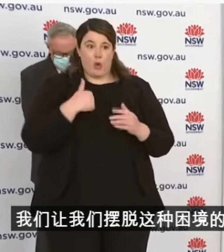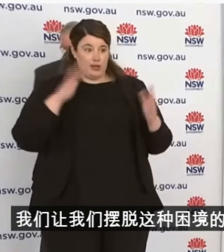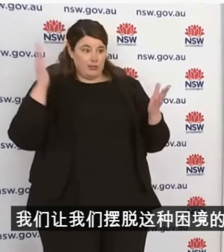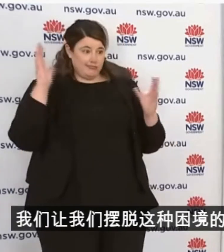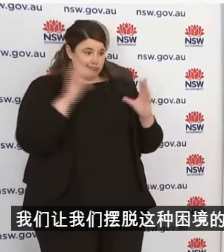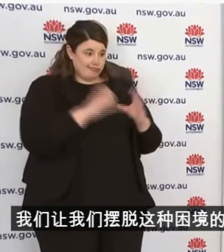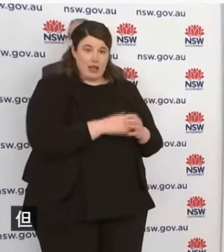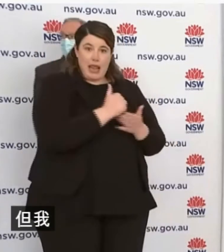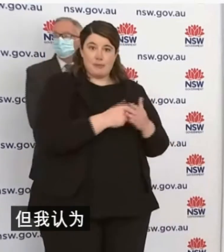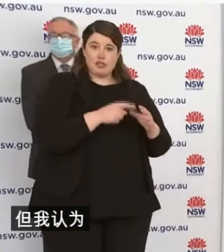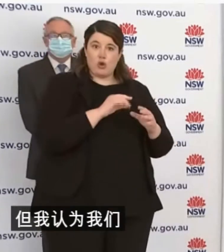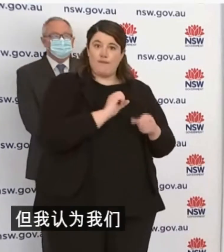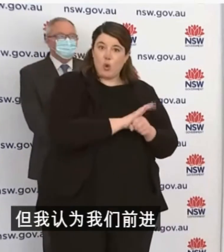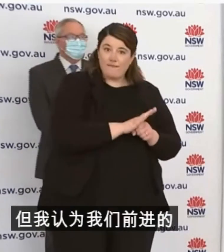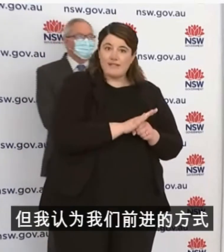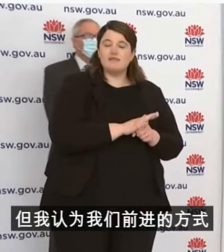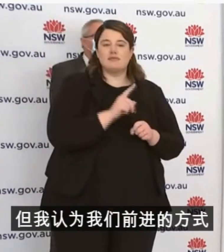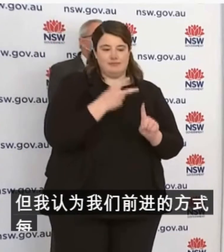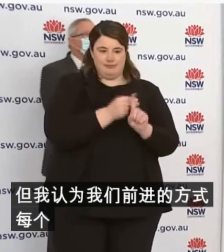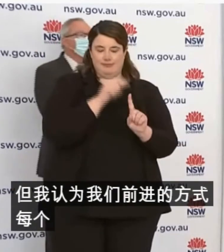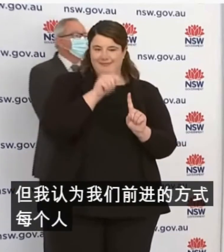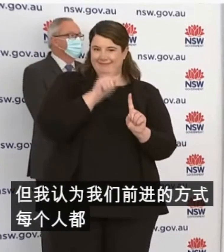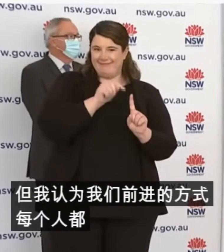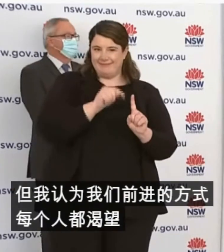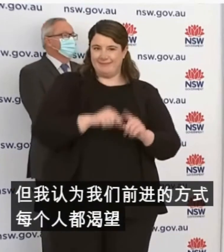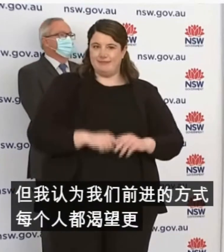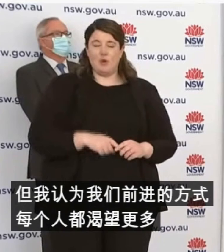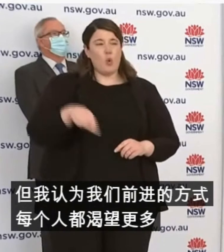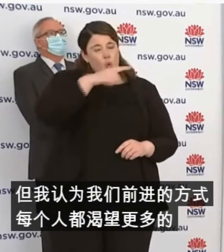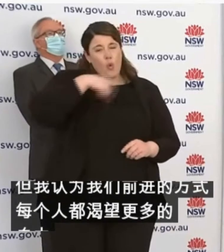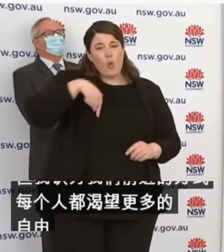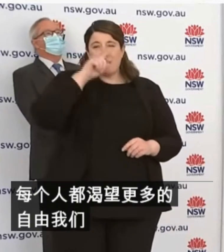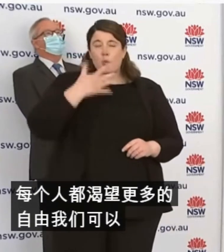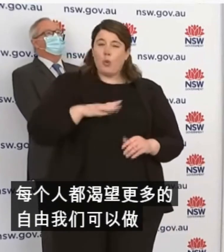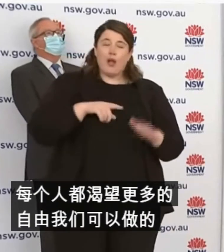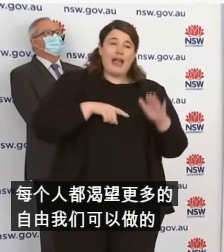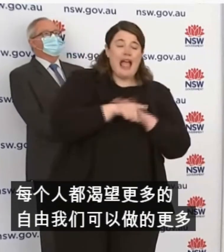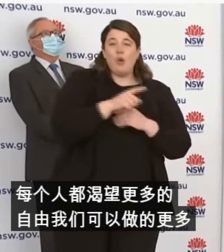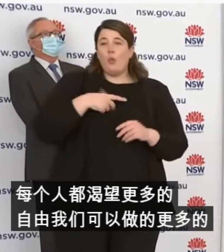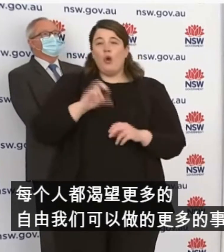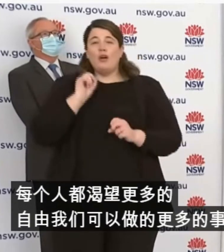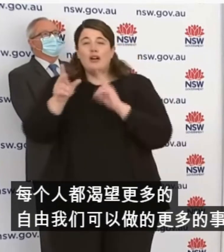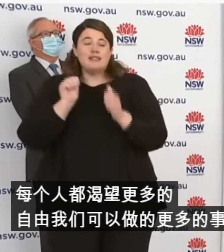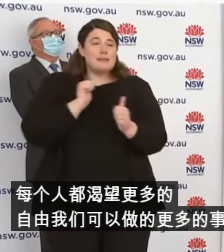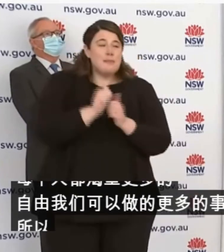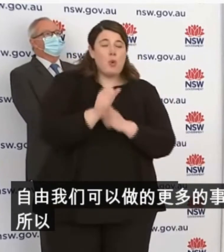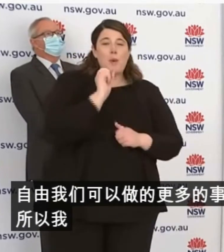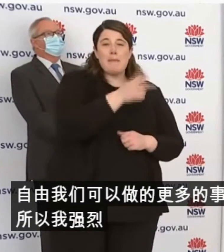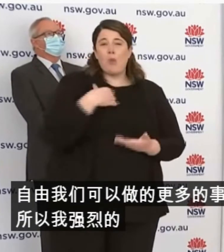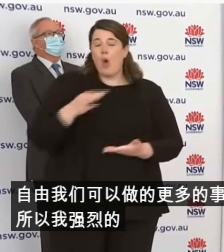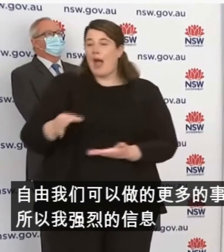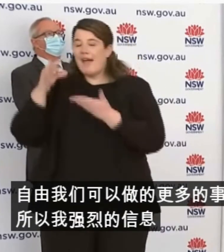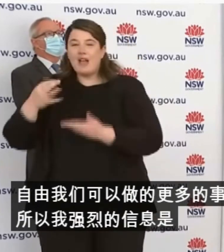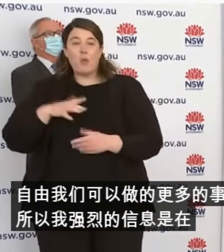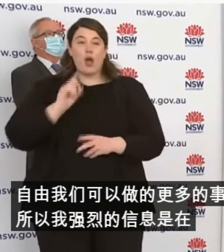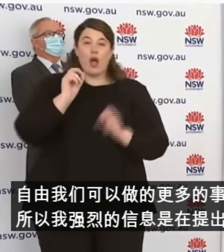out of this situation. But I think the way that we are going, everybody is craving extra bits of freedom, extra bits of things we can do. So my